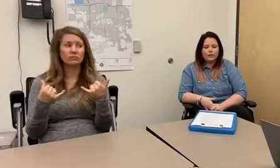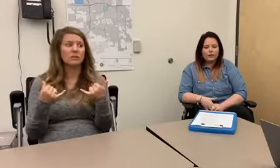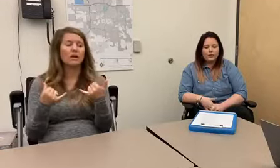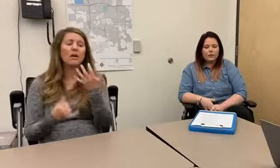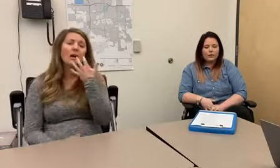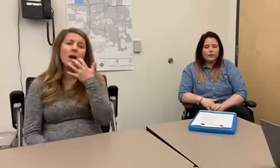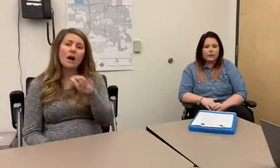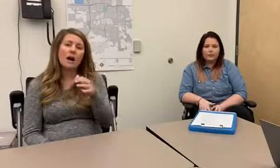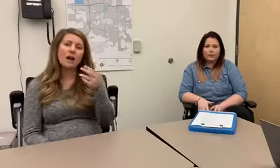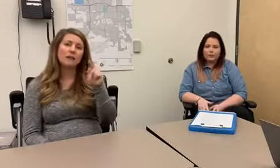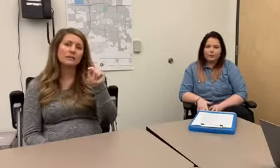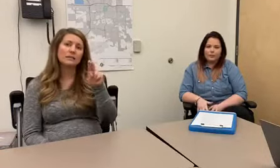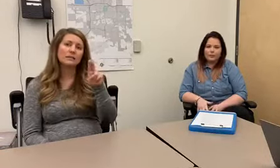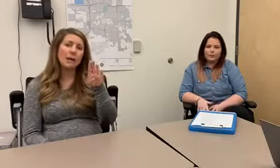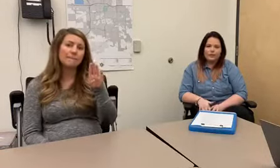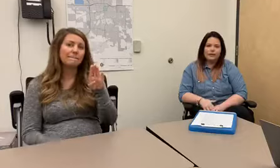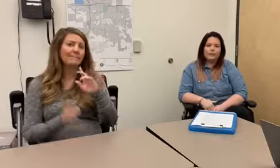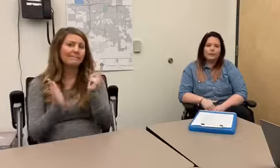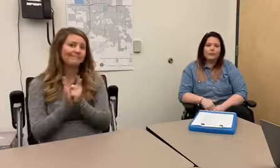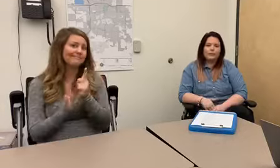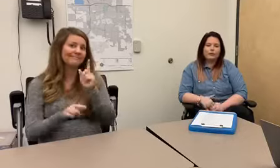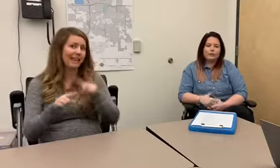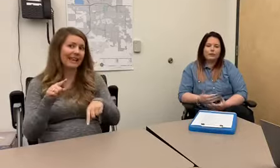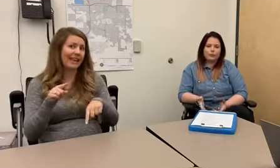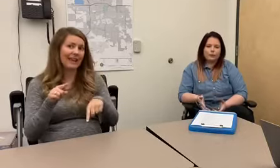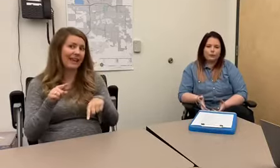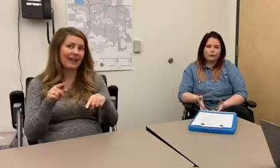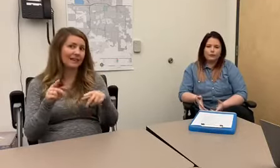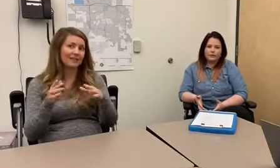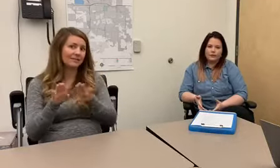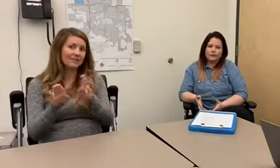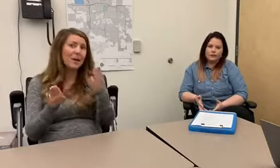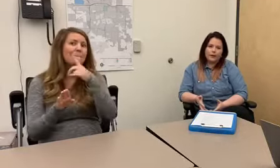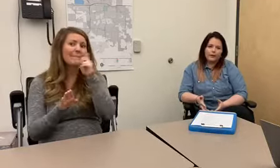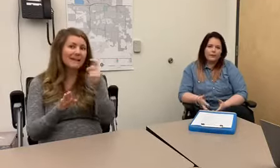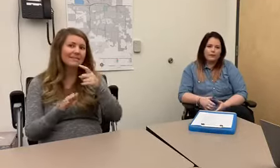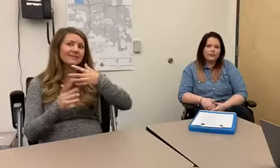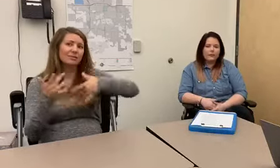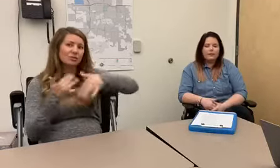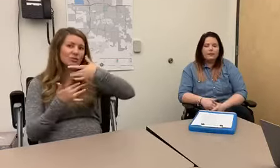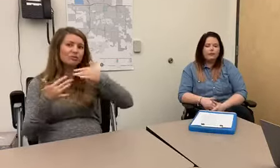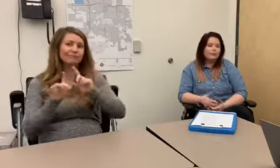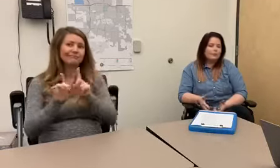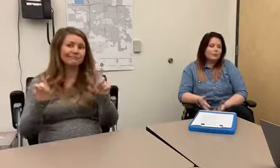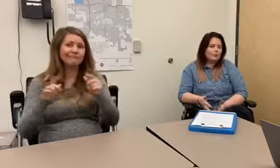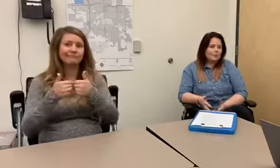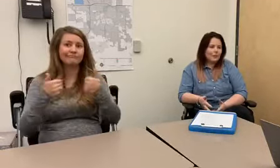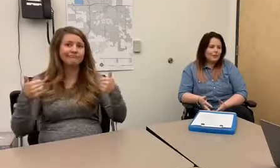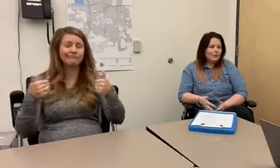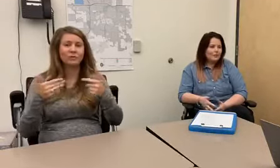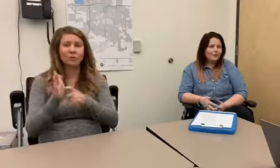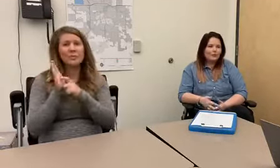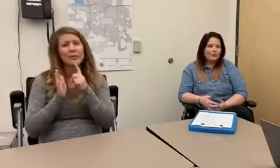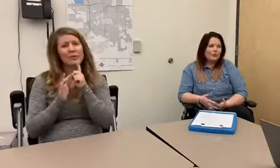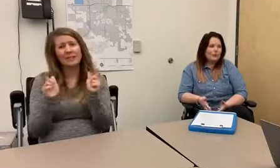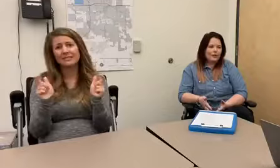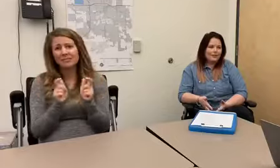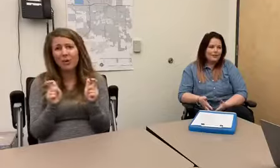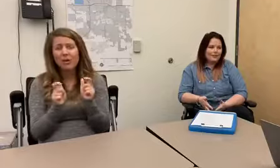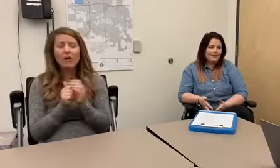tubs are not allowed to be open, and that is because of those social distance requirements. they're just really small. There's no way to stay 6